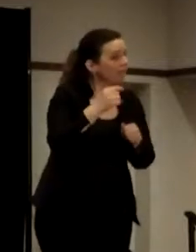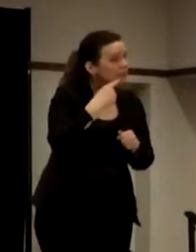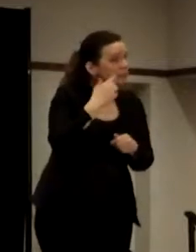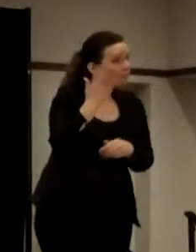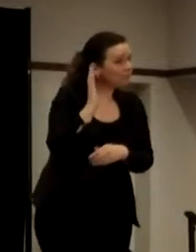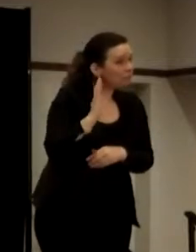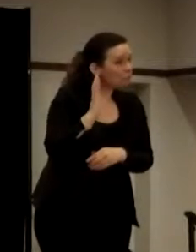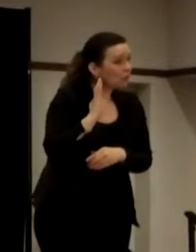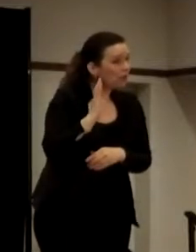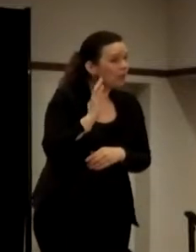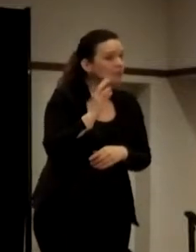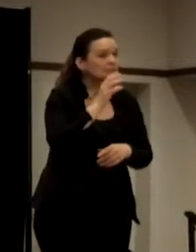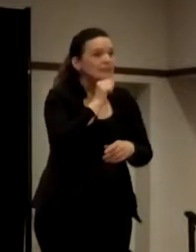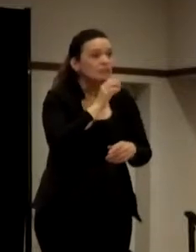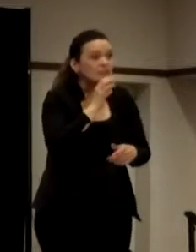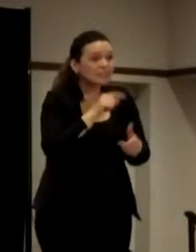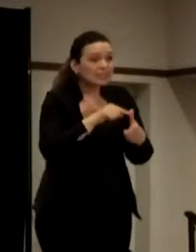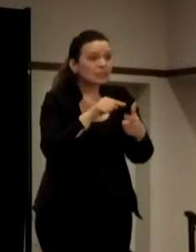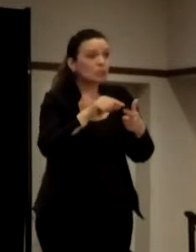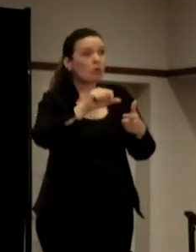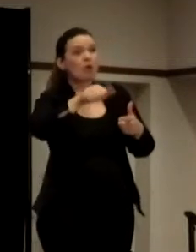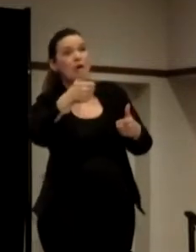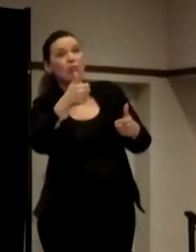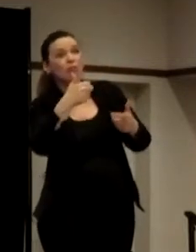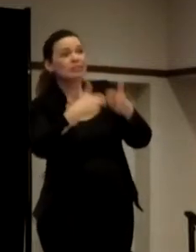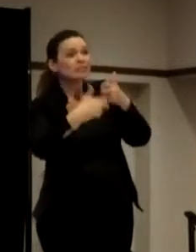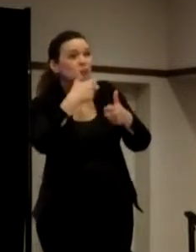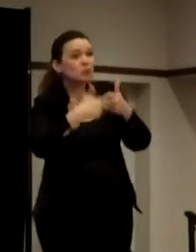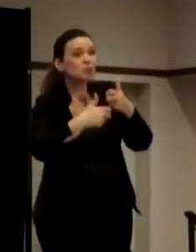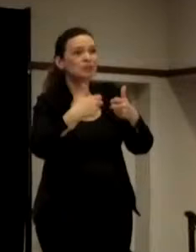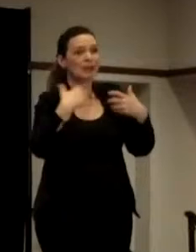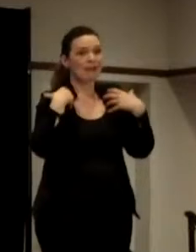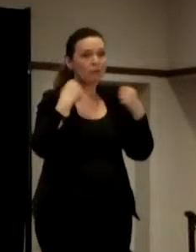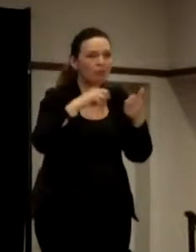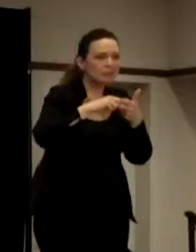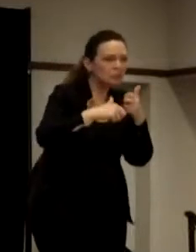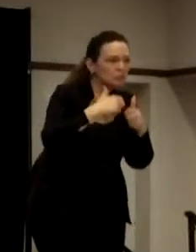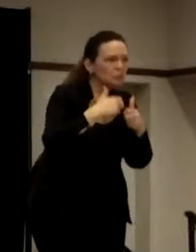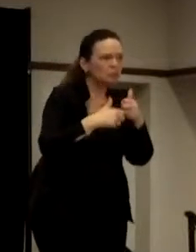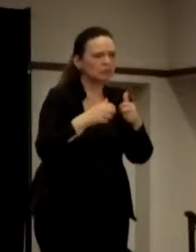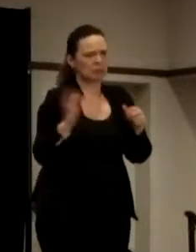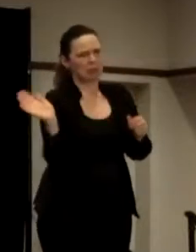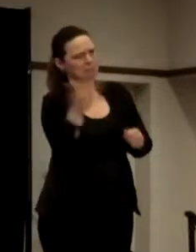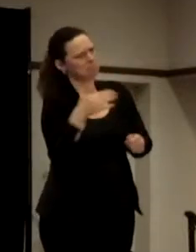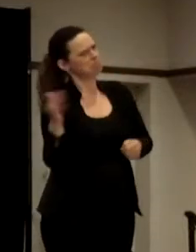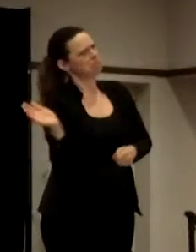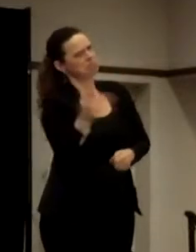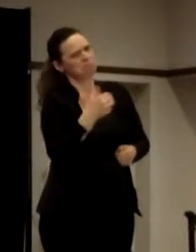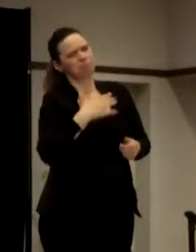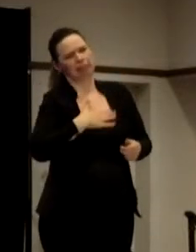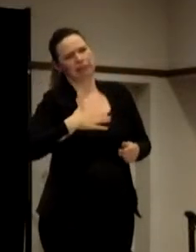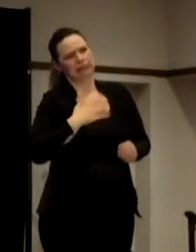had equal opportunity at the vaccine supply, I would then allow myself to get vaccinated. Speaking of,